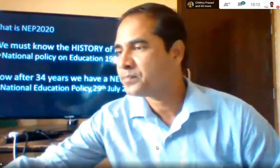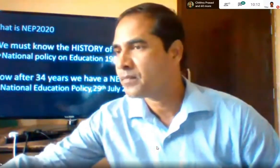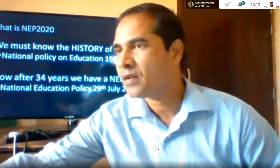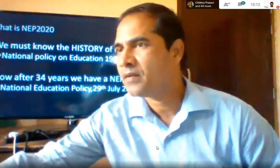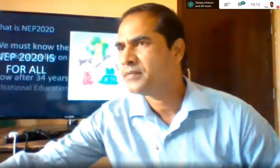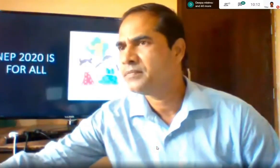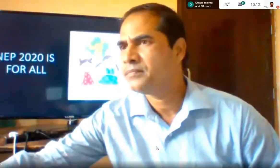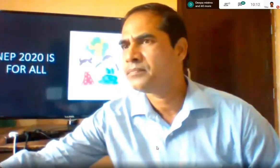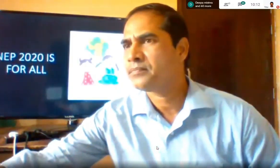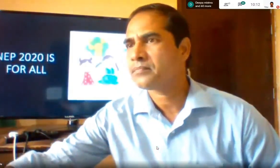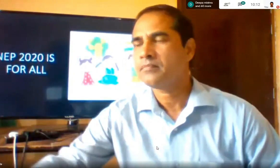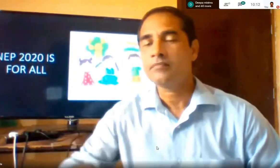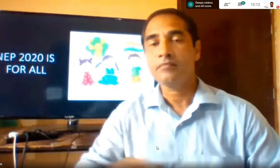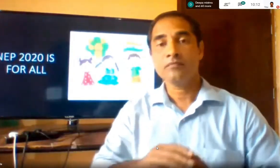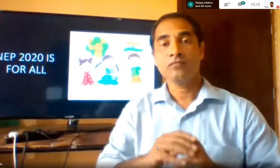continue this.